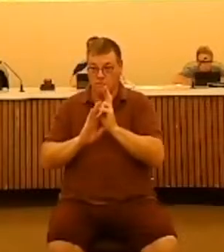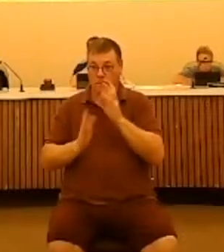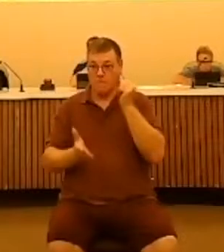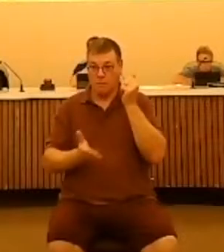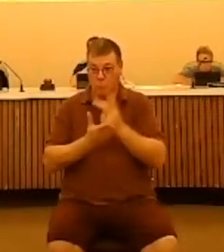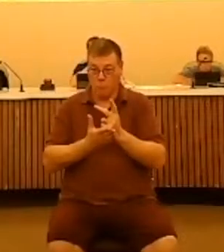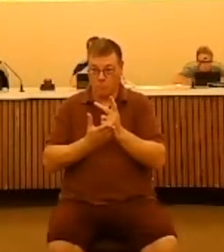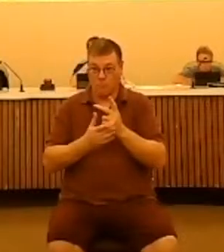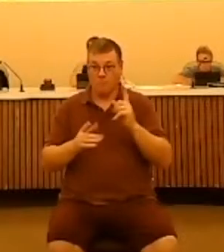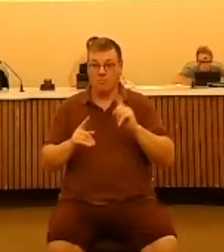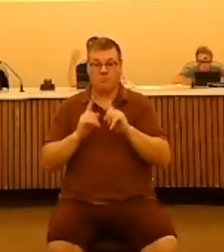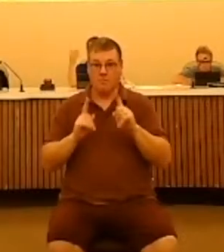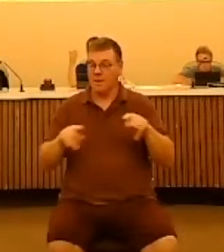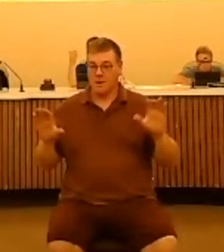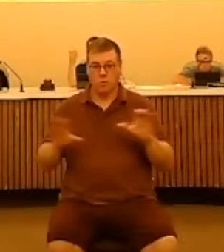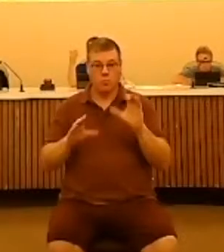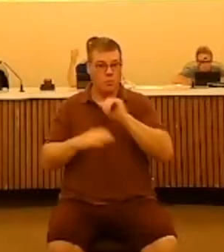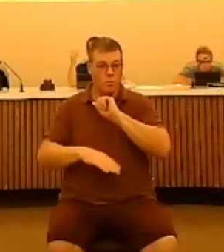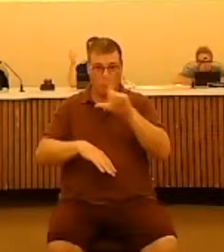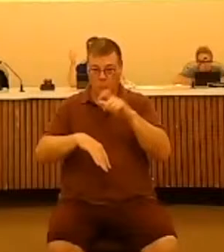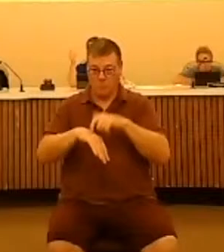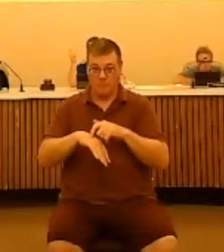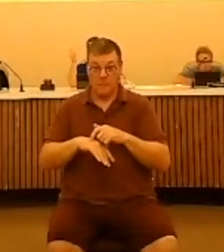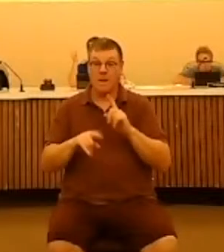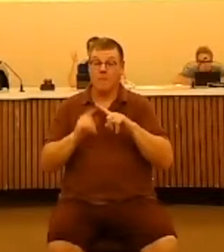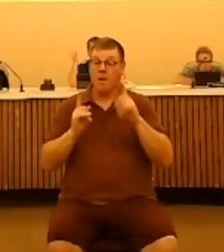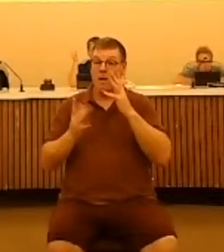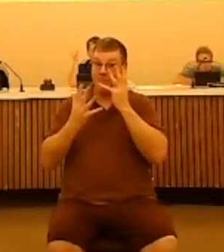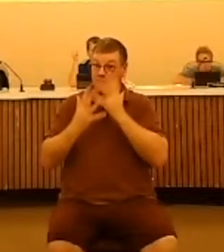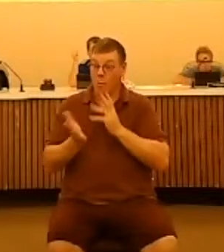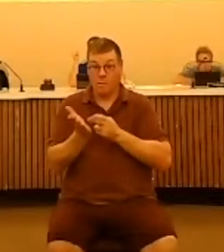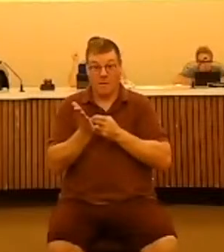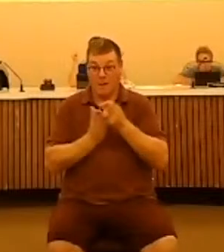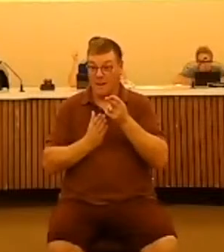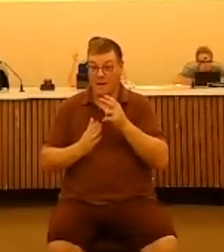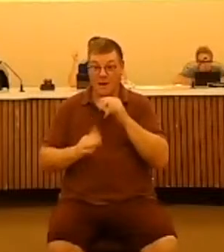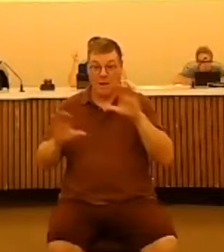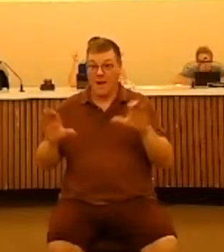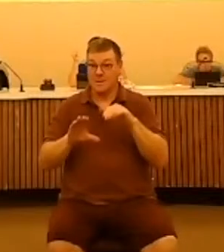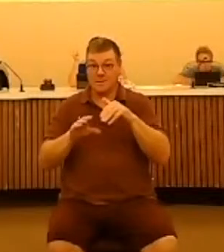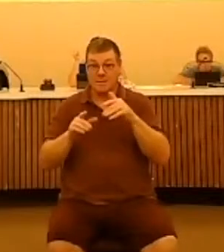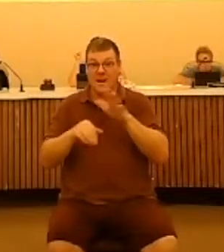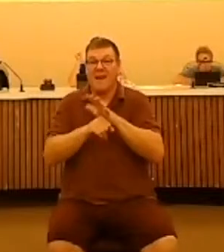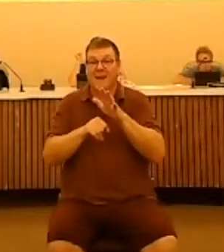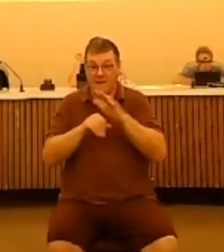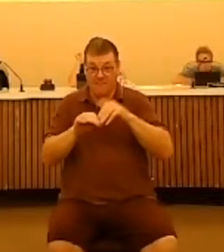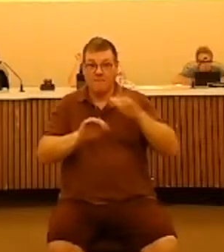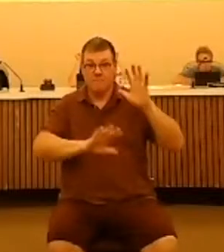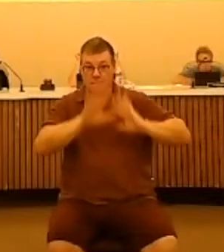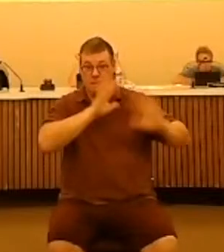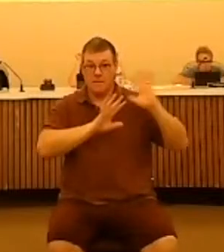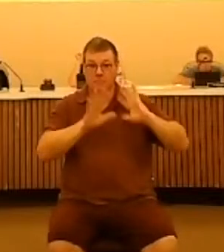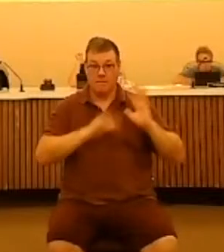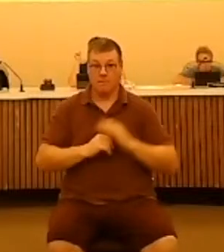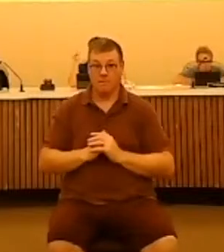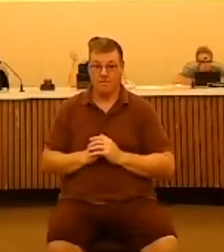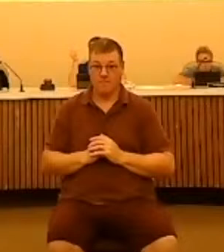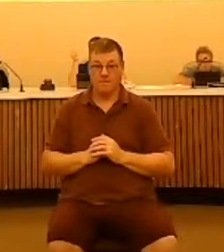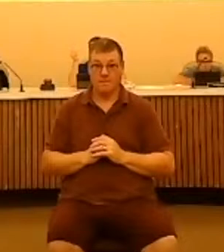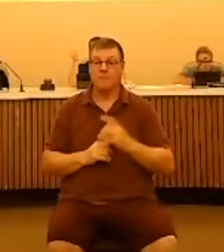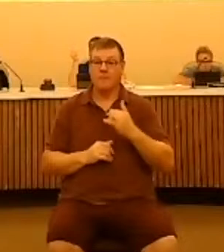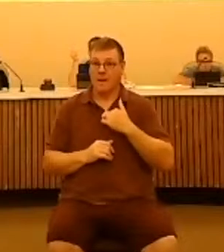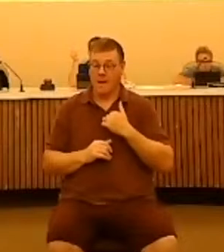make sure they do this all the time. Unfortunately, to be honest, it wasn't done enough in the past, right? I